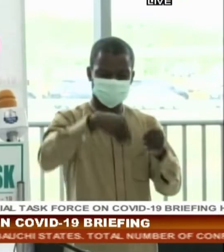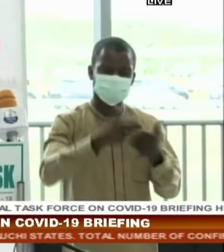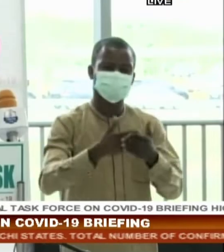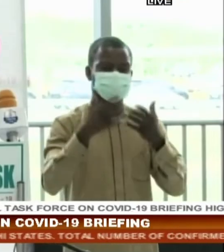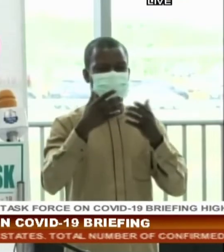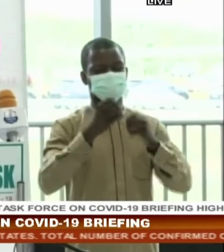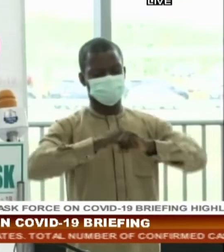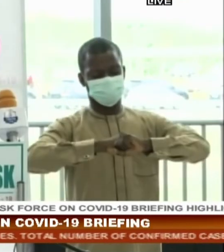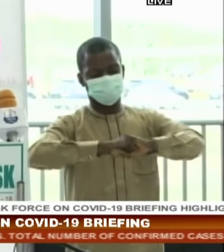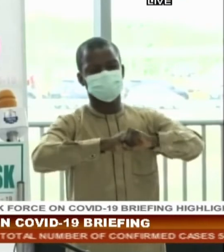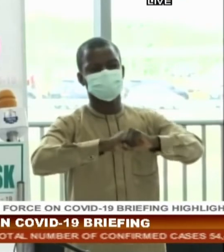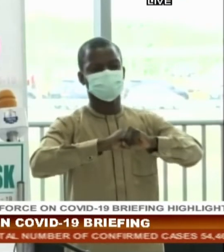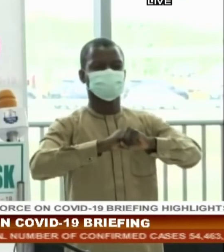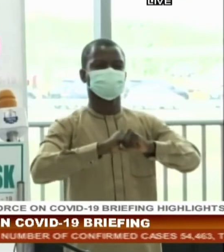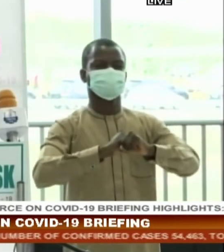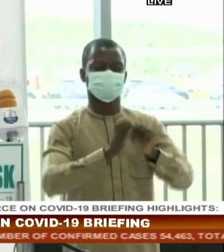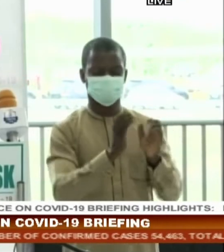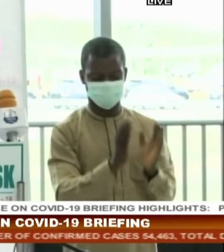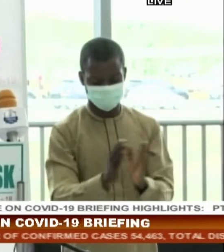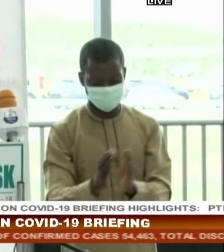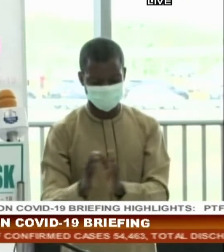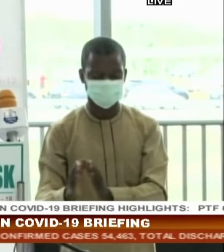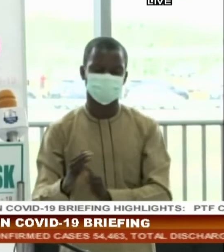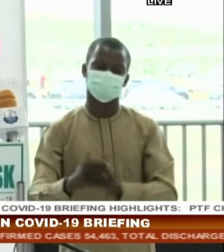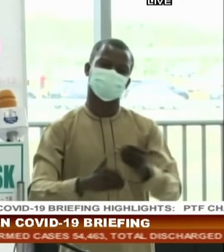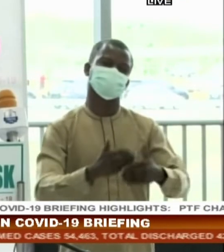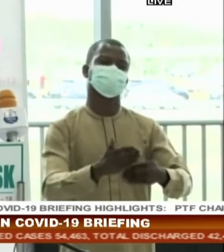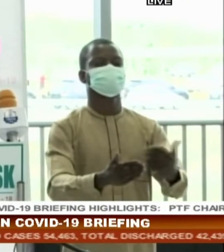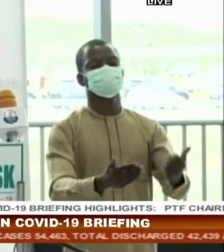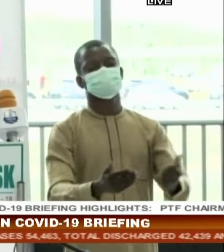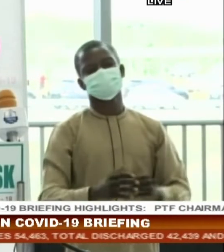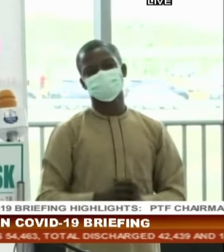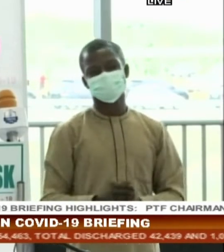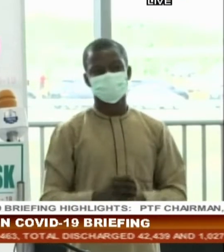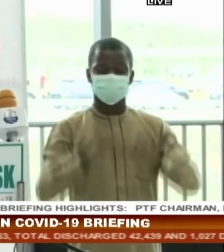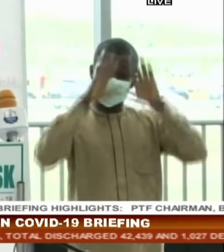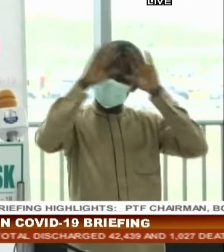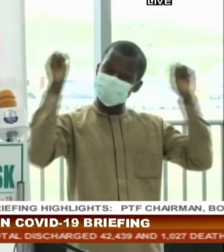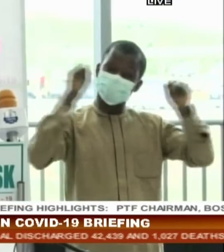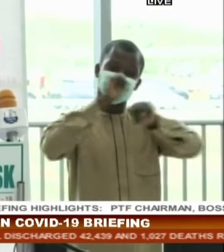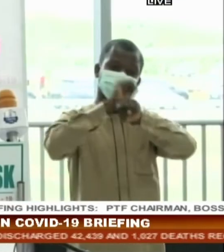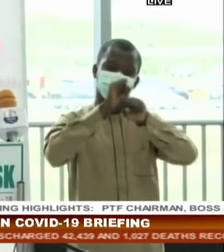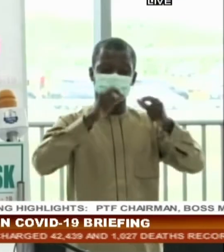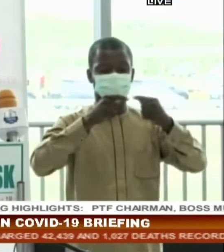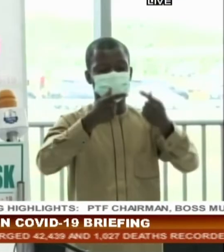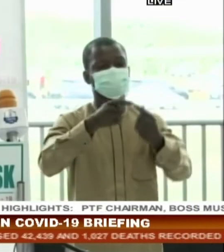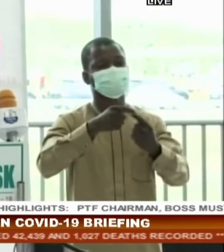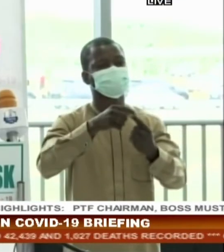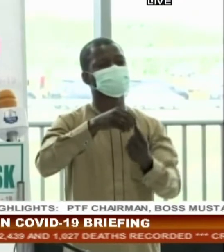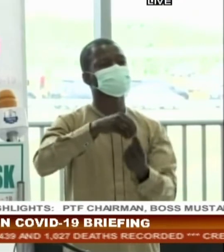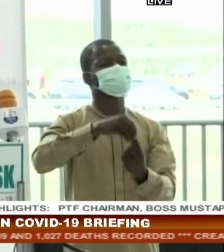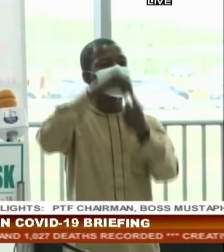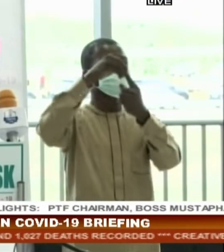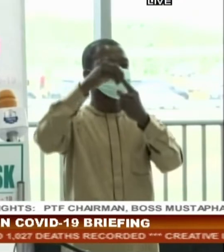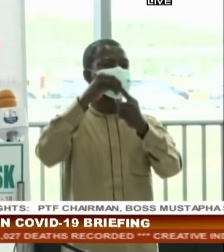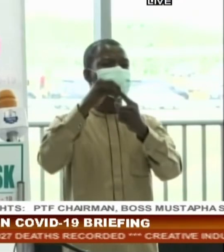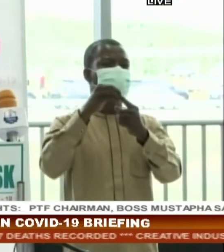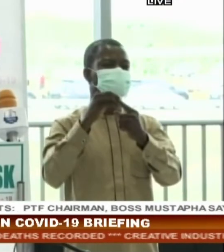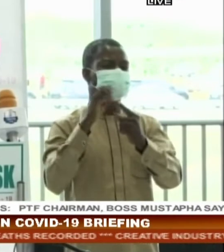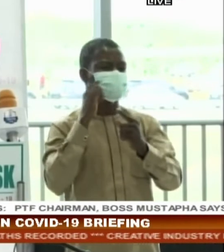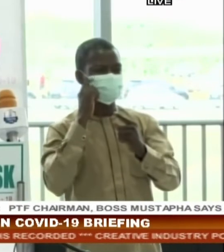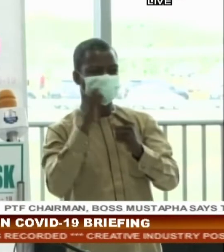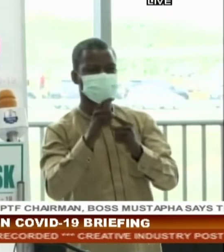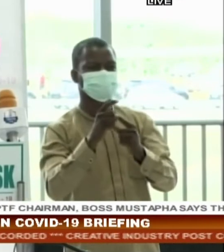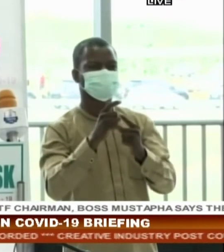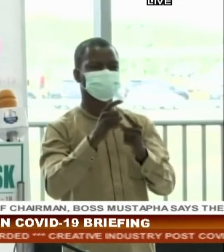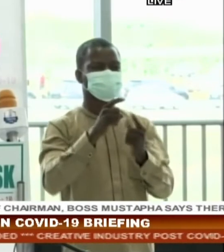measures that we have put in place. The Presidential Task Force is particularly disturbed by the low level of